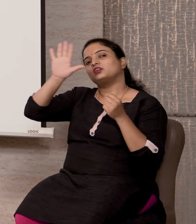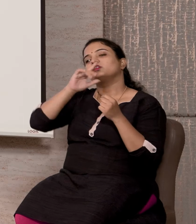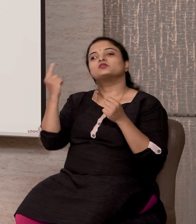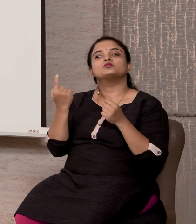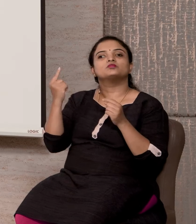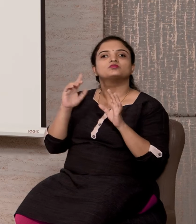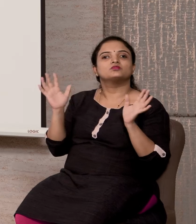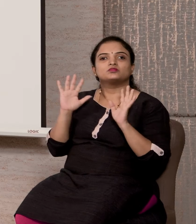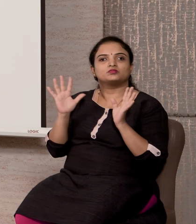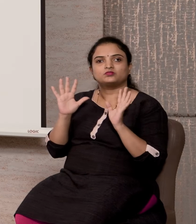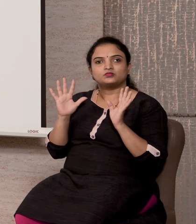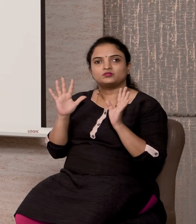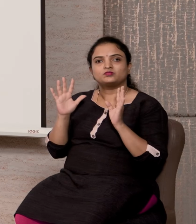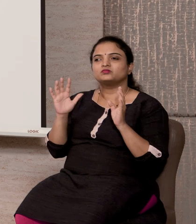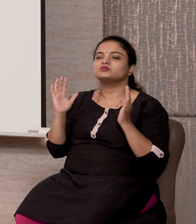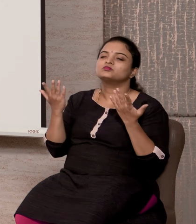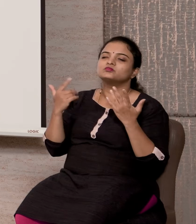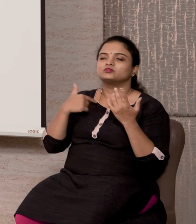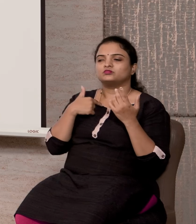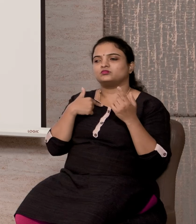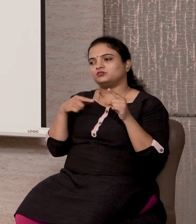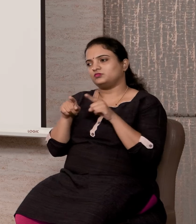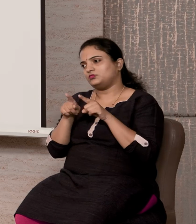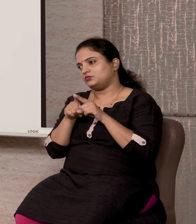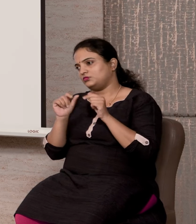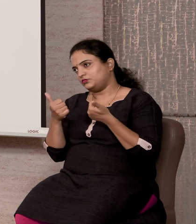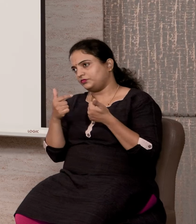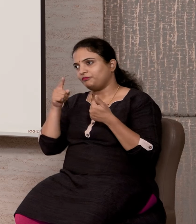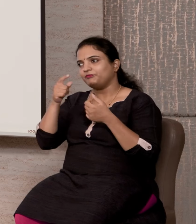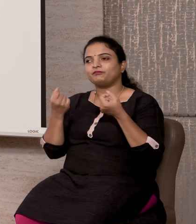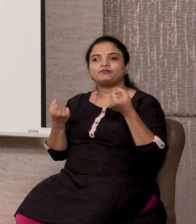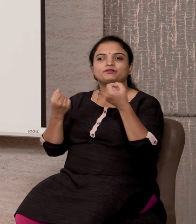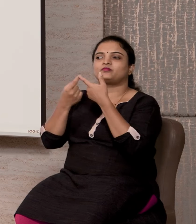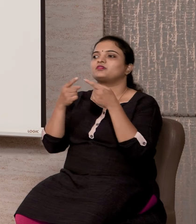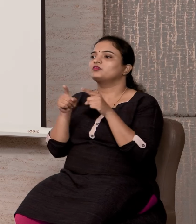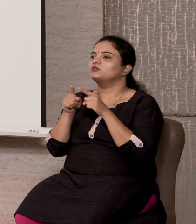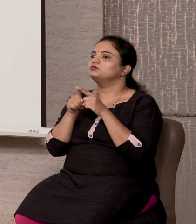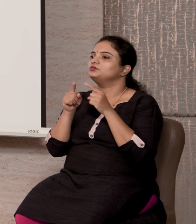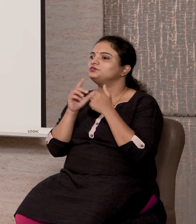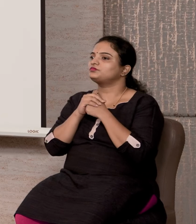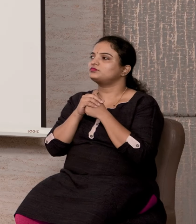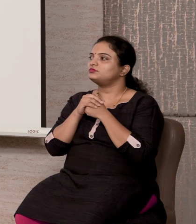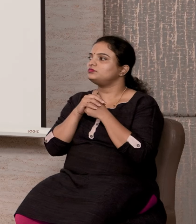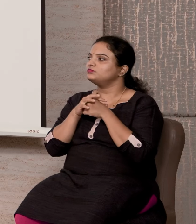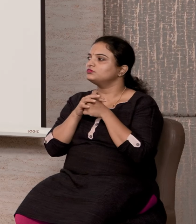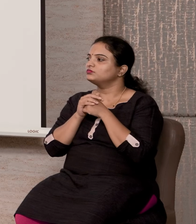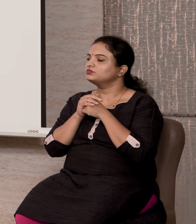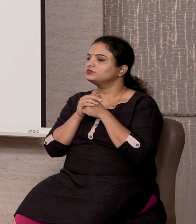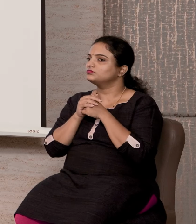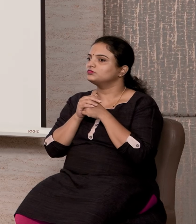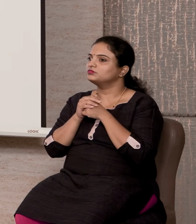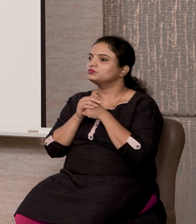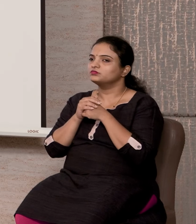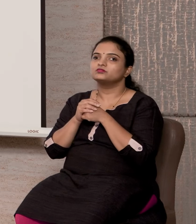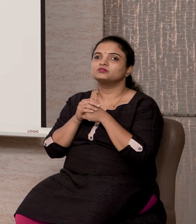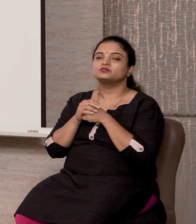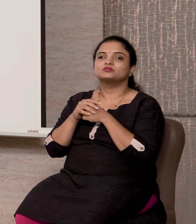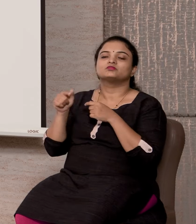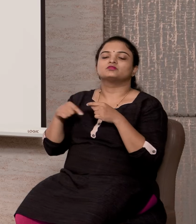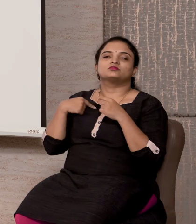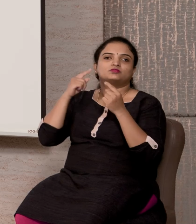storylines, right? What might be appealing for someone in a rural place might not be appealing for someone, maybe sitting in a high-tech city, right? So that's the